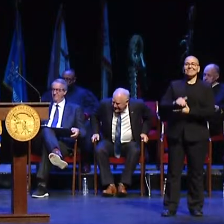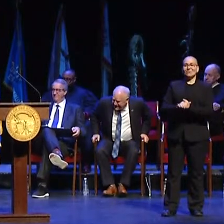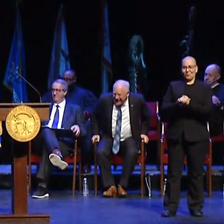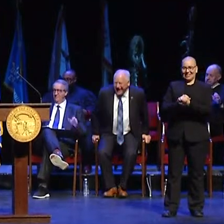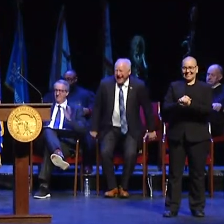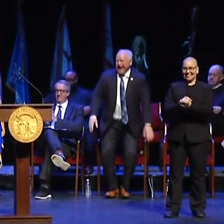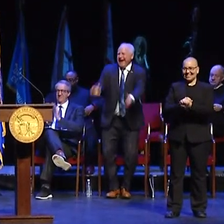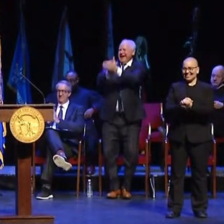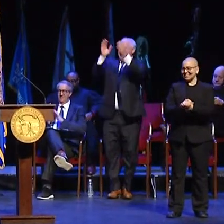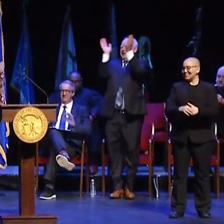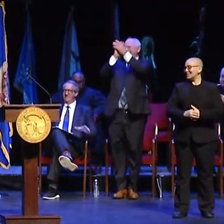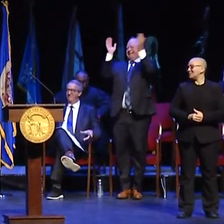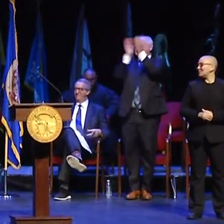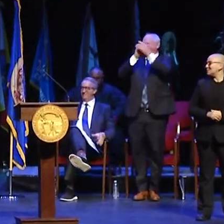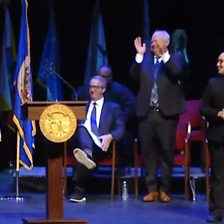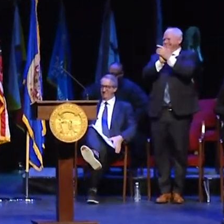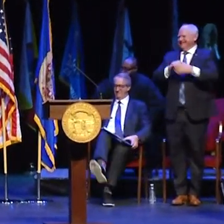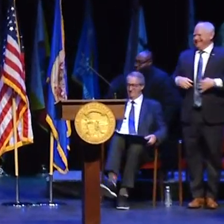Congratulations.